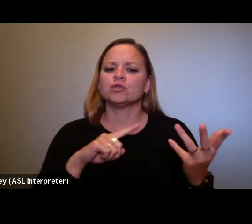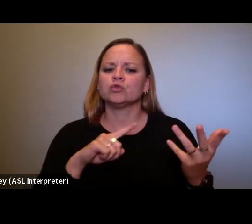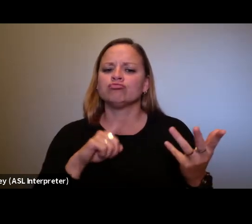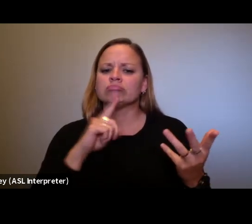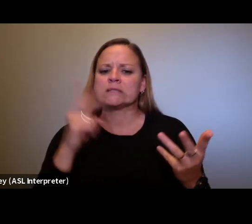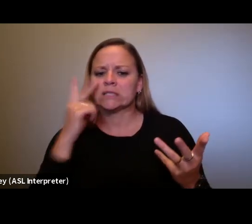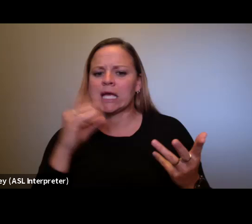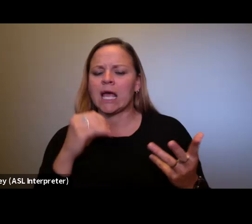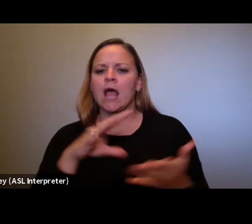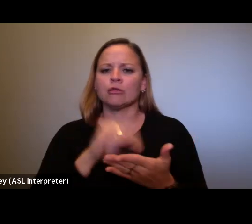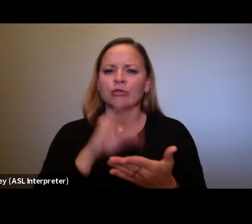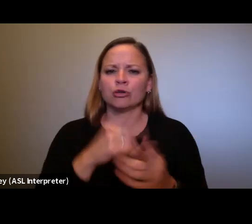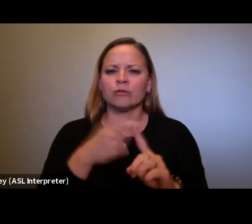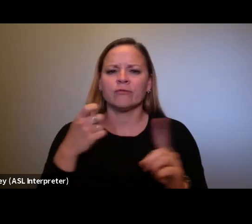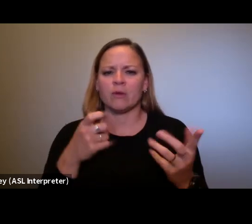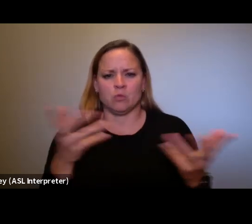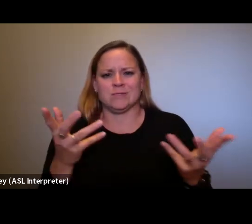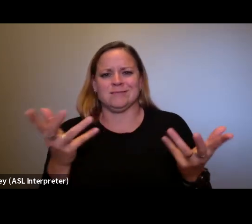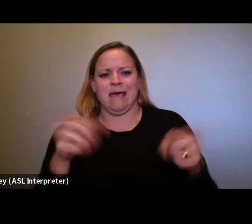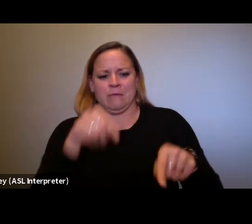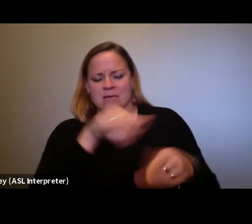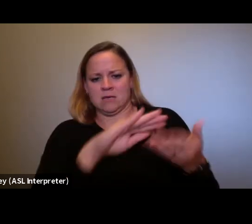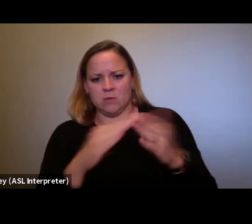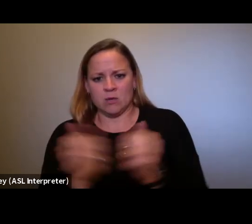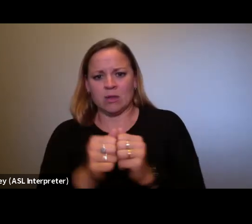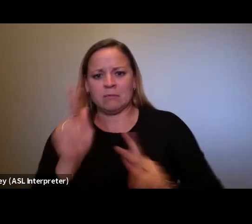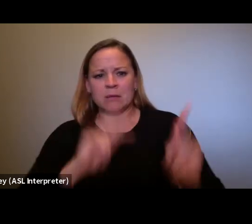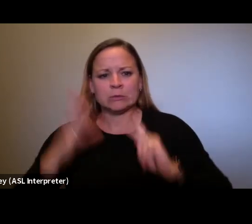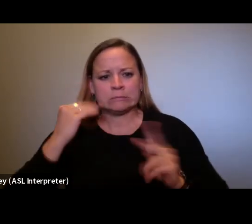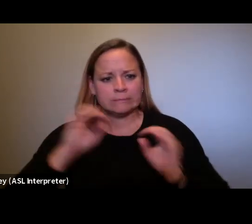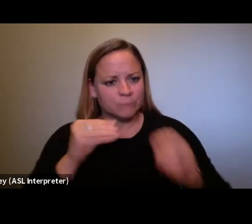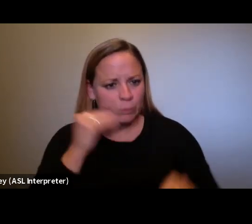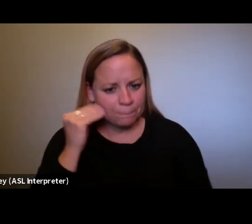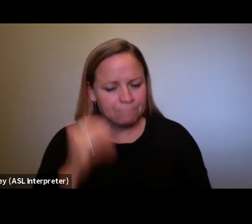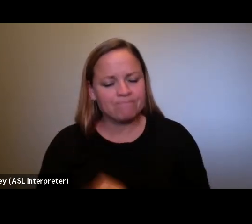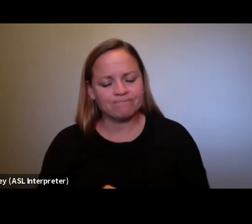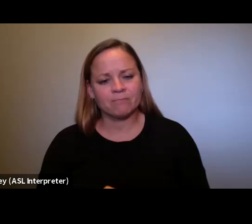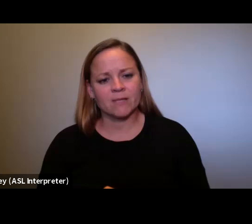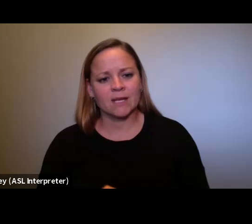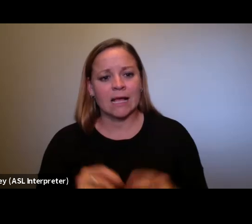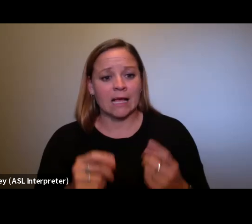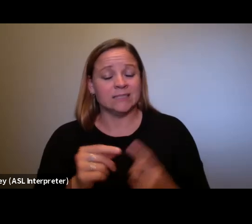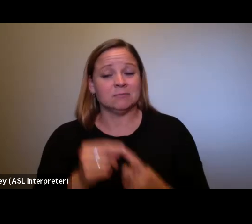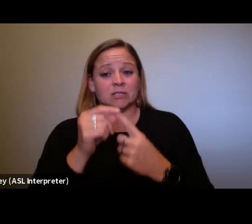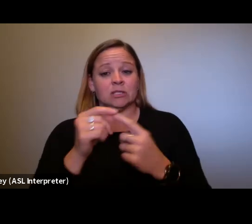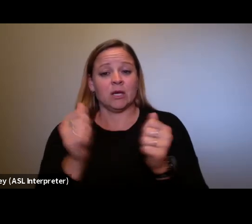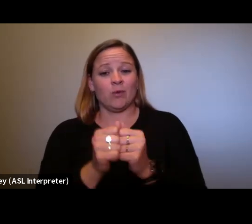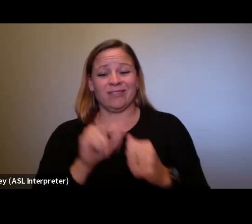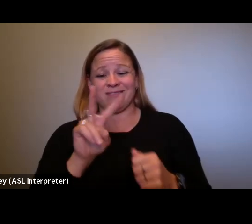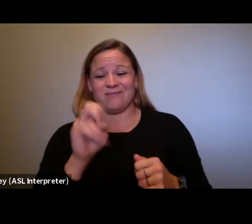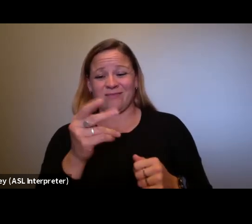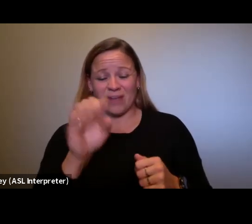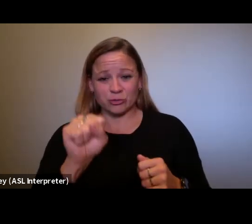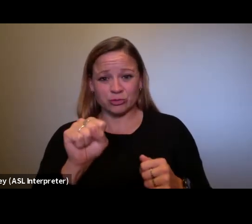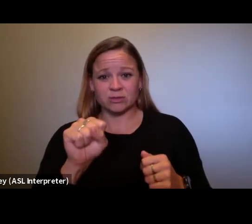and learn, from what's happening in the community with people who are experiencing homelessness, especially, with those veterans who were